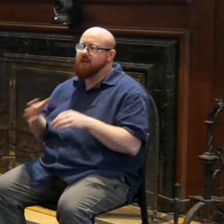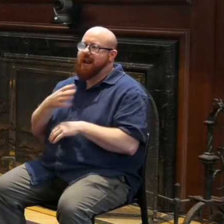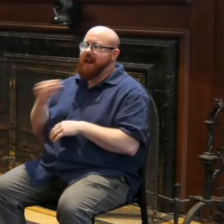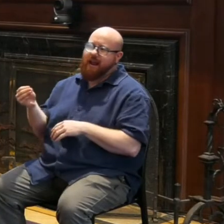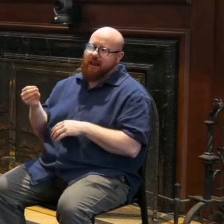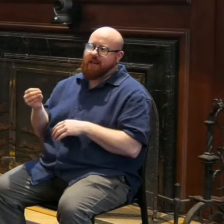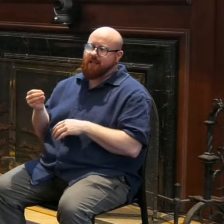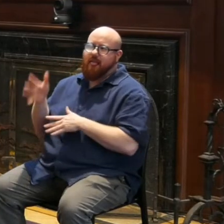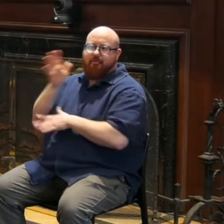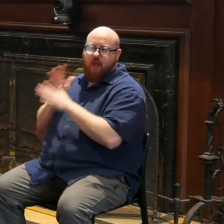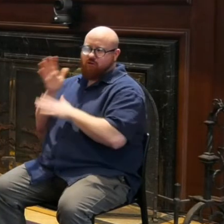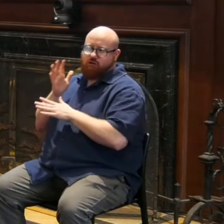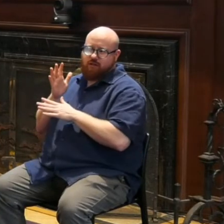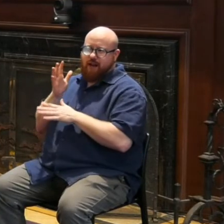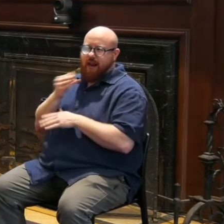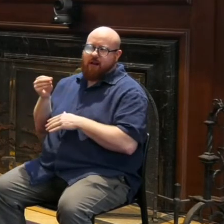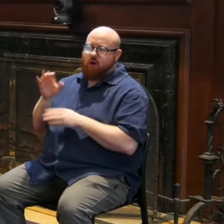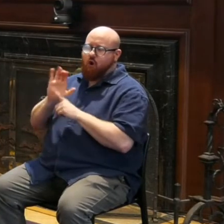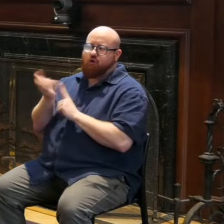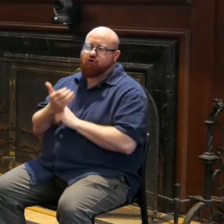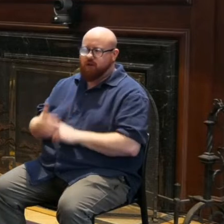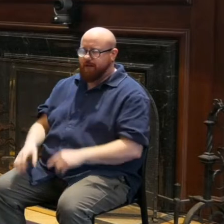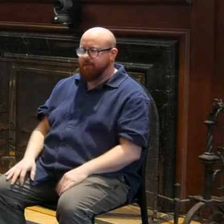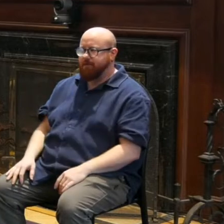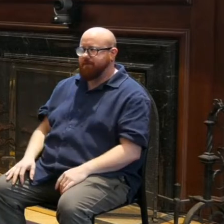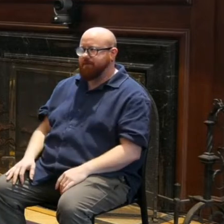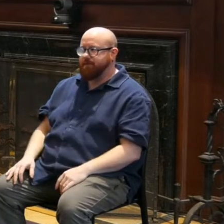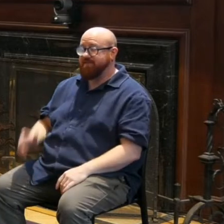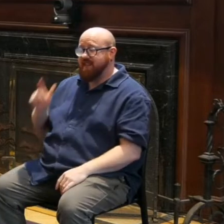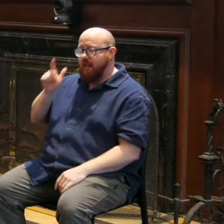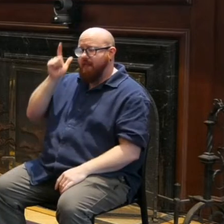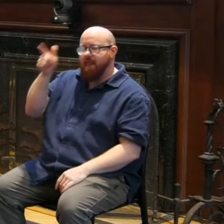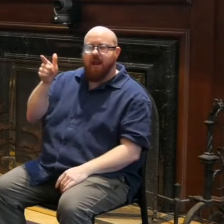culture. Much later, she will edit